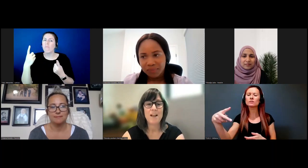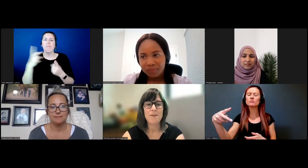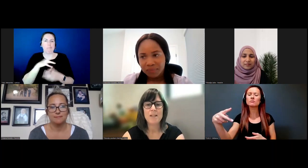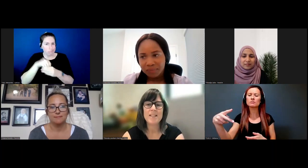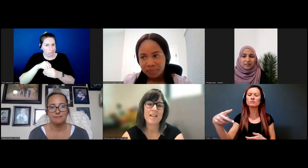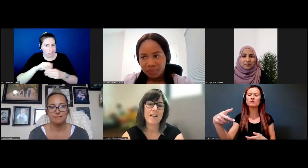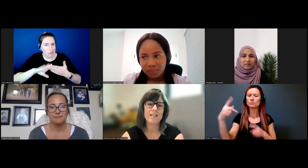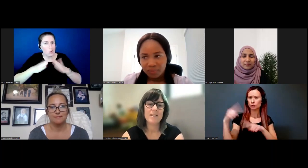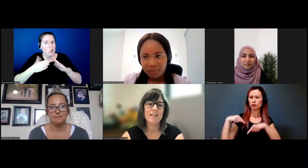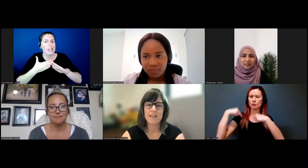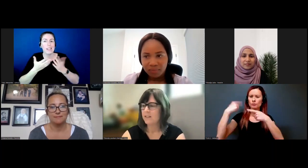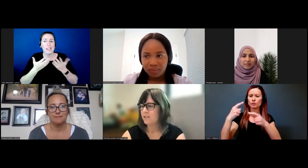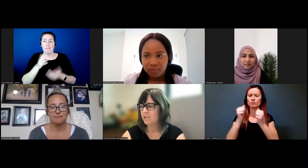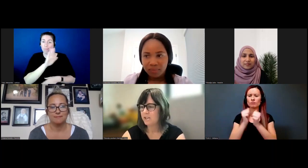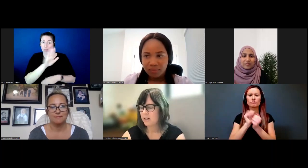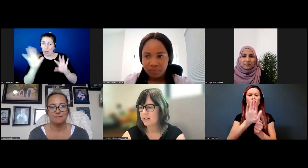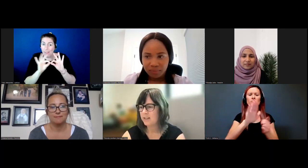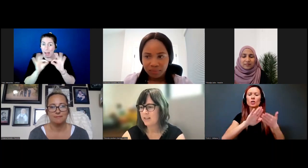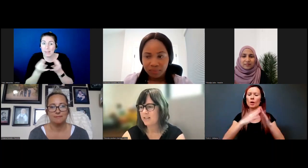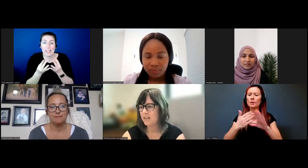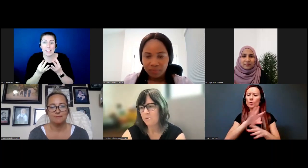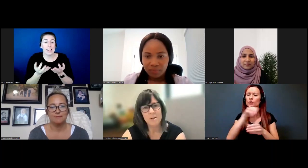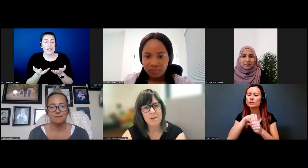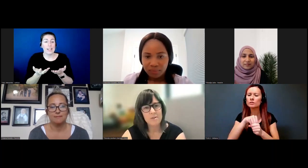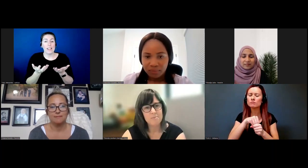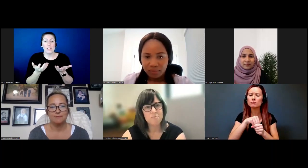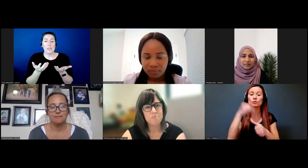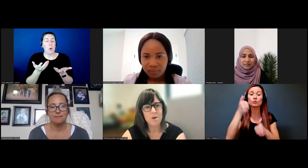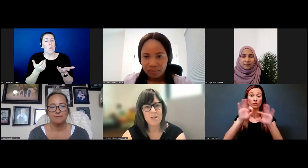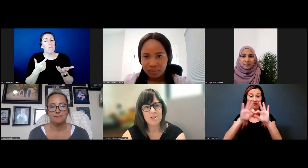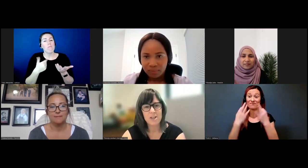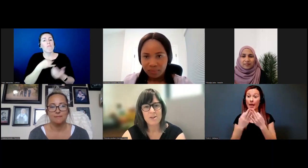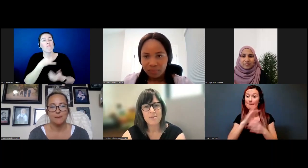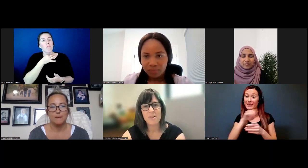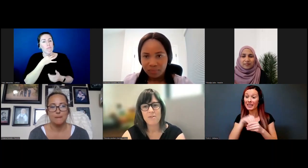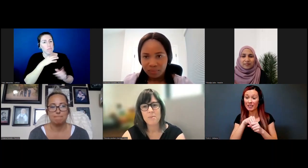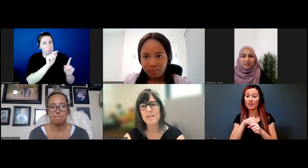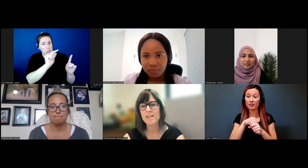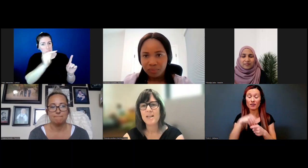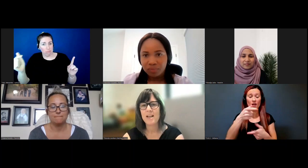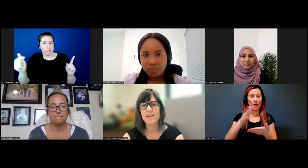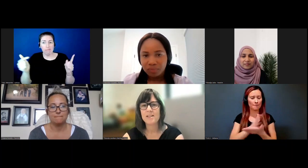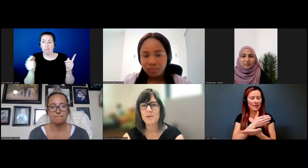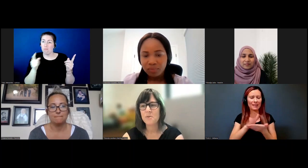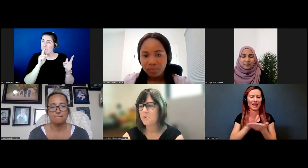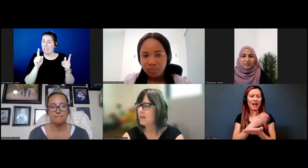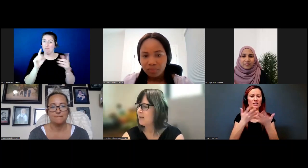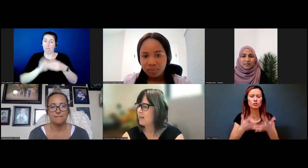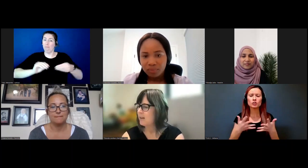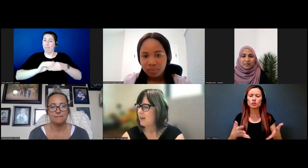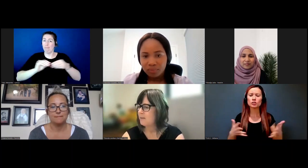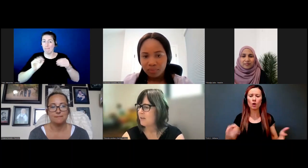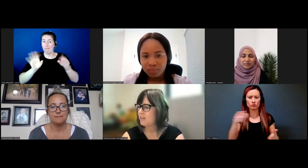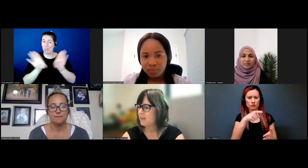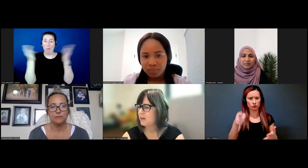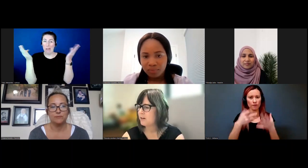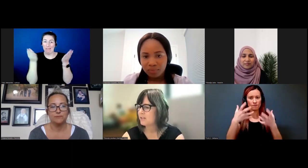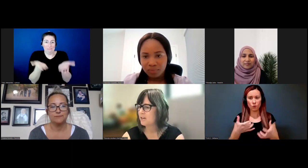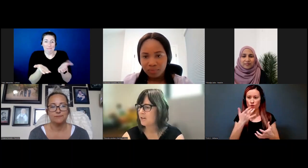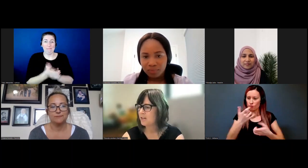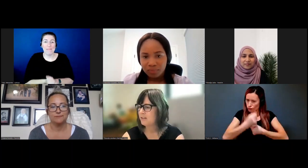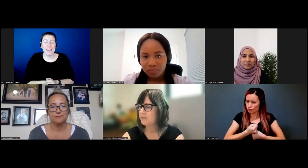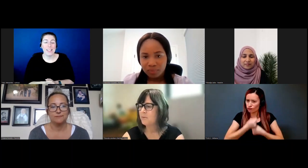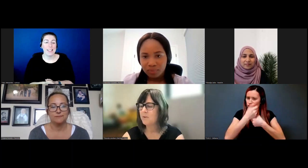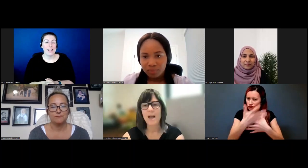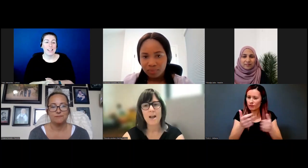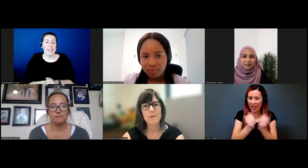own families, and just sharing the things that you really want to share with everybody today. So I think